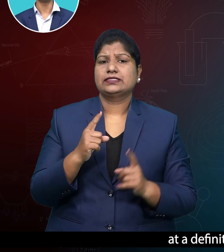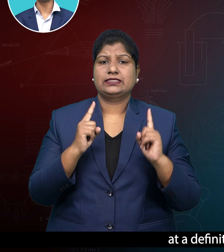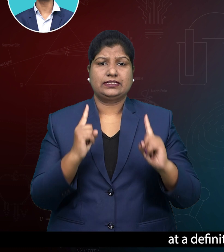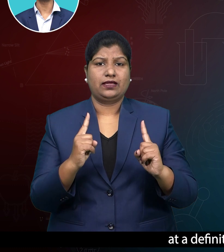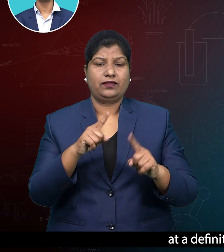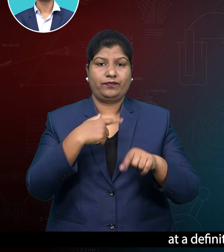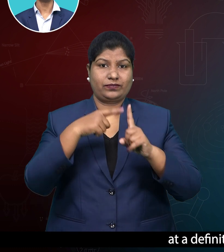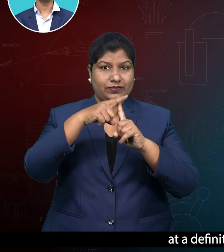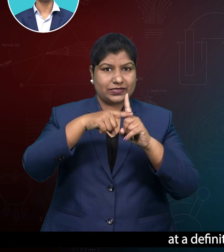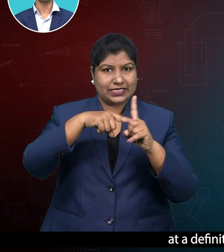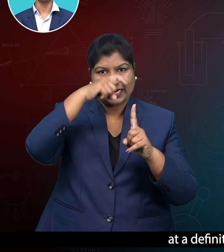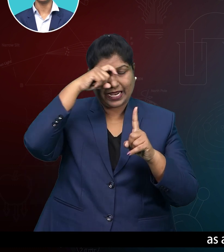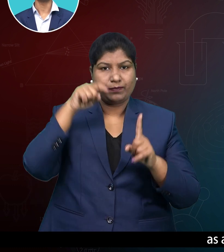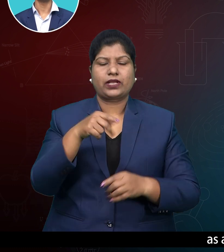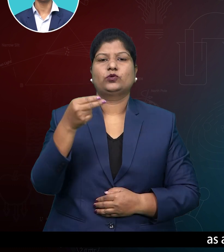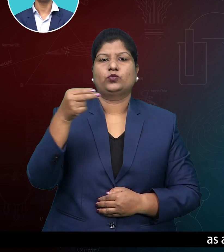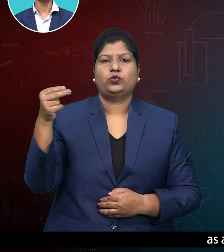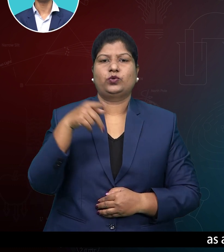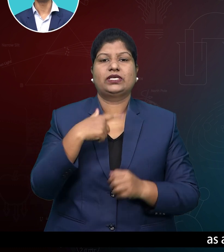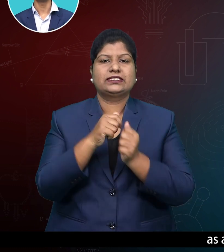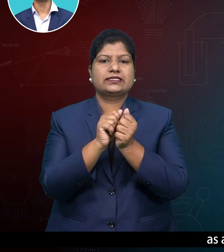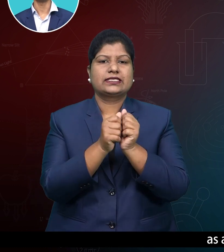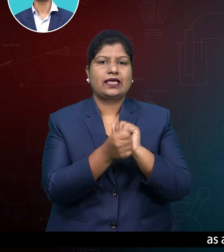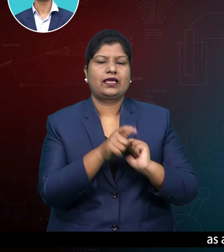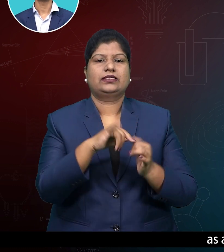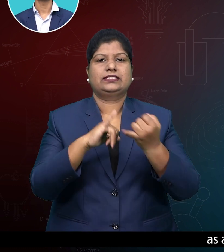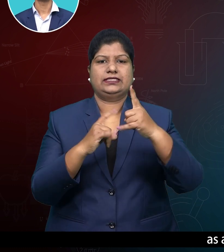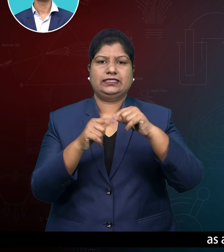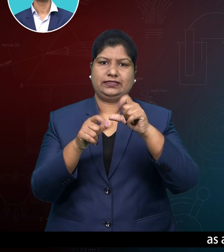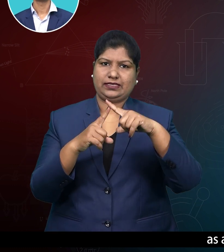definite temperature is known as a change of state.